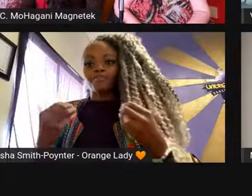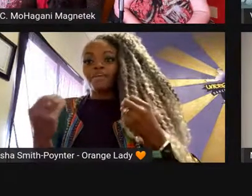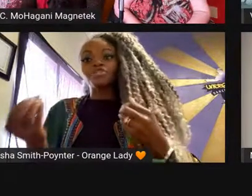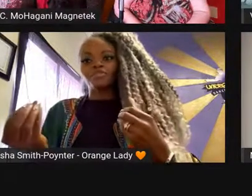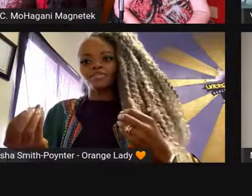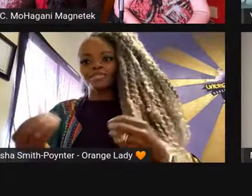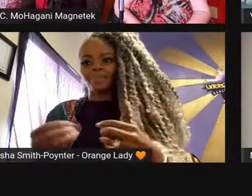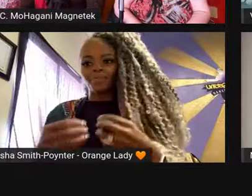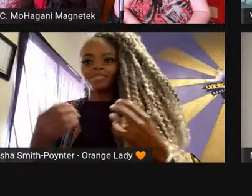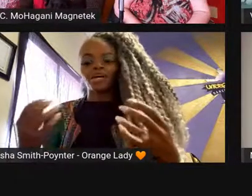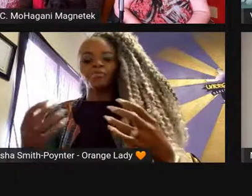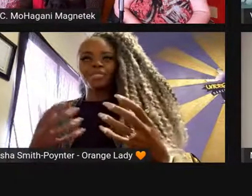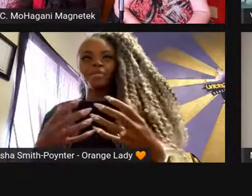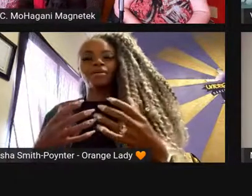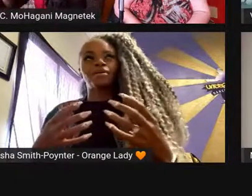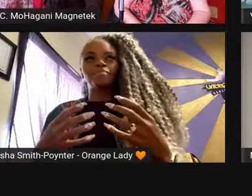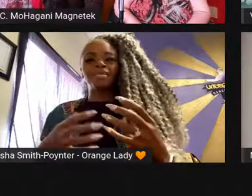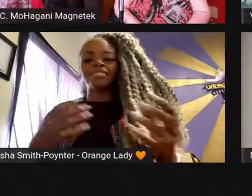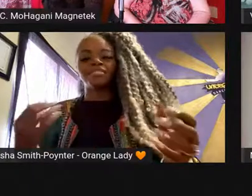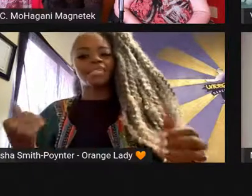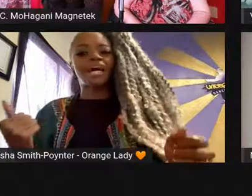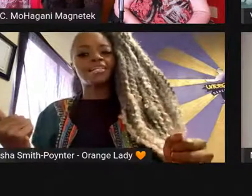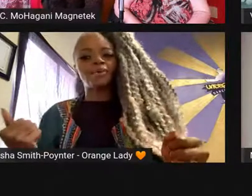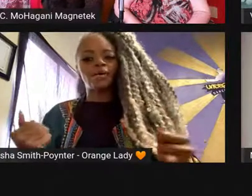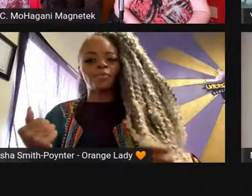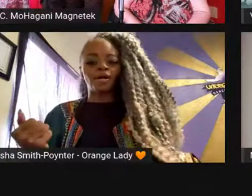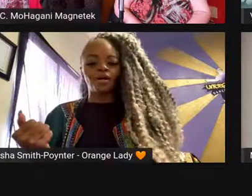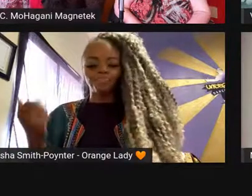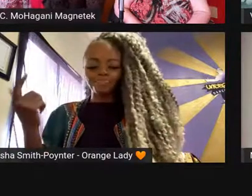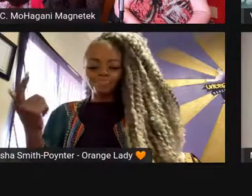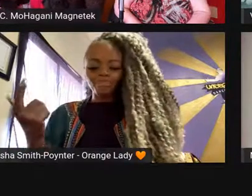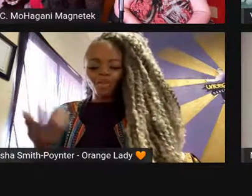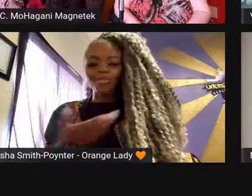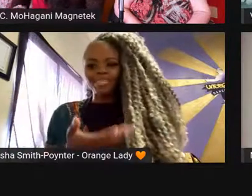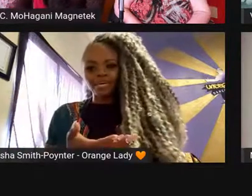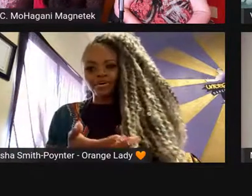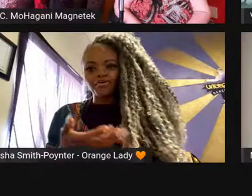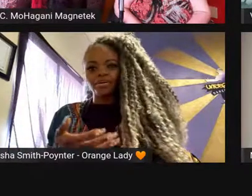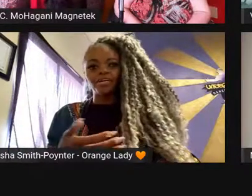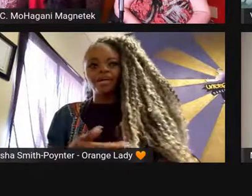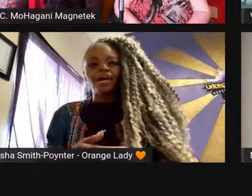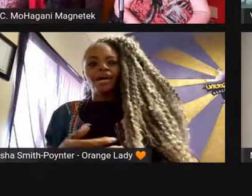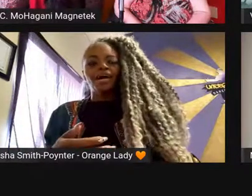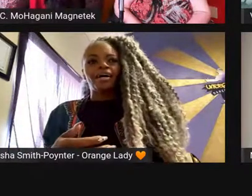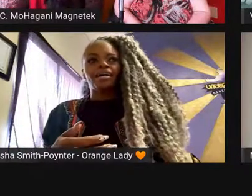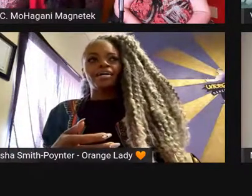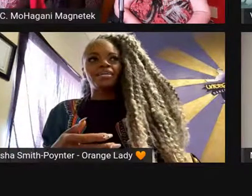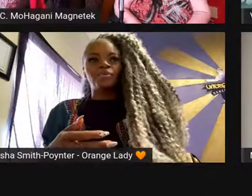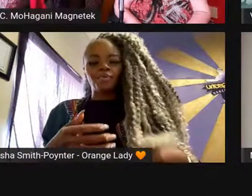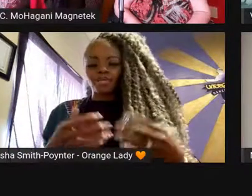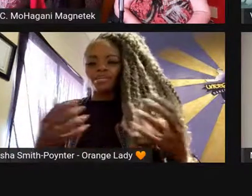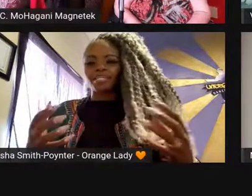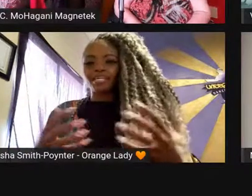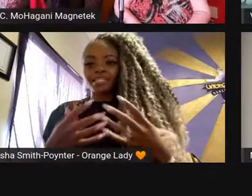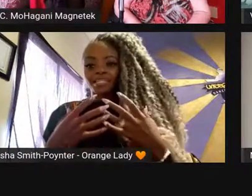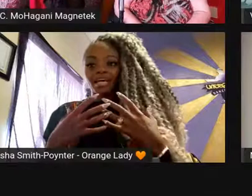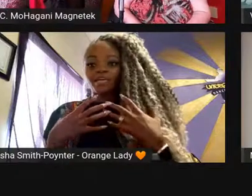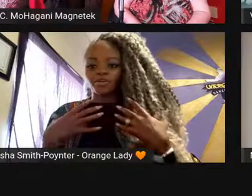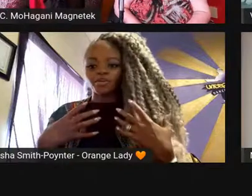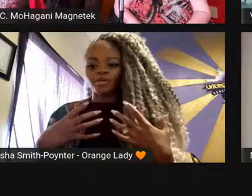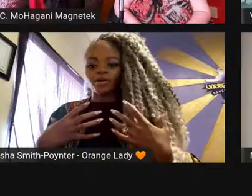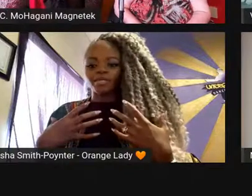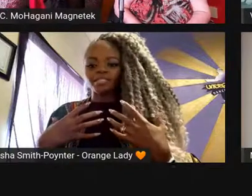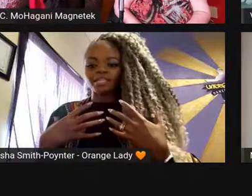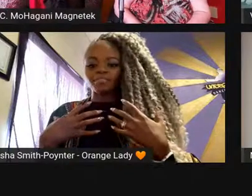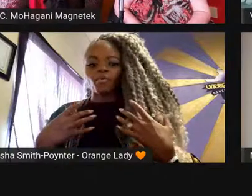through our facials. I mean, we speak a big deal to that with Sankofa. When we talk to the kids, it's